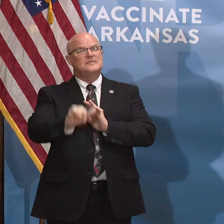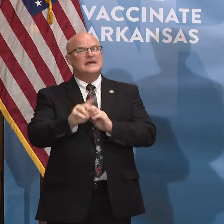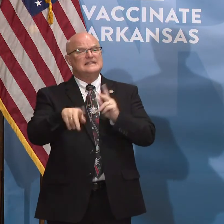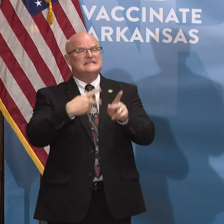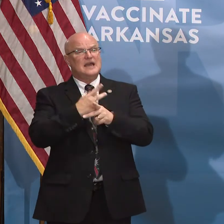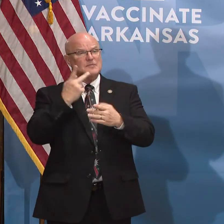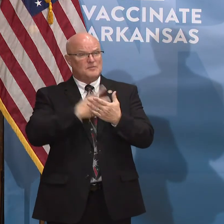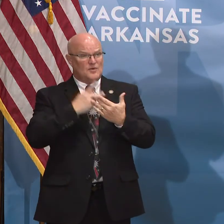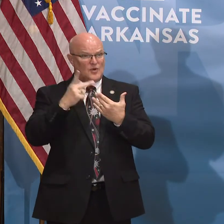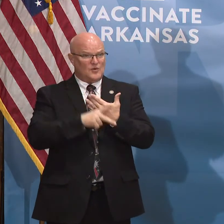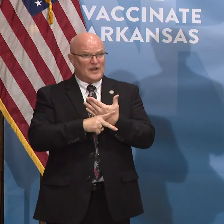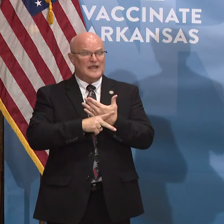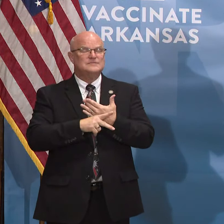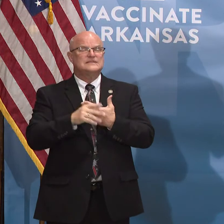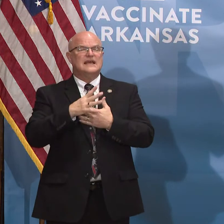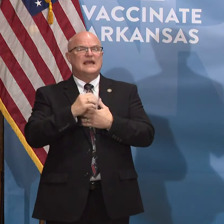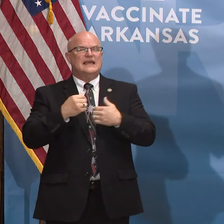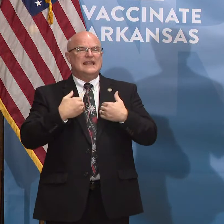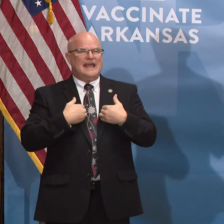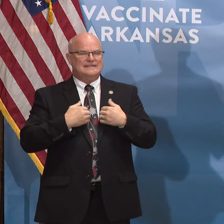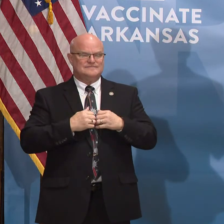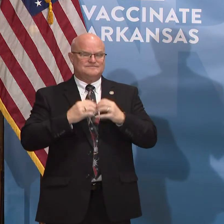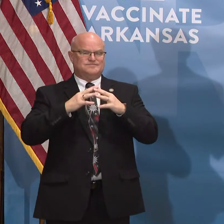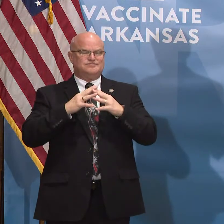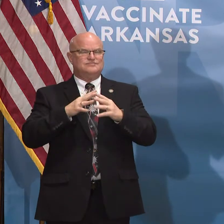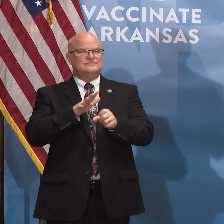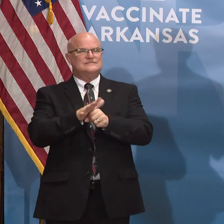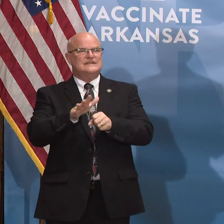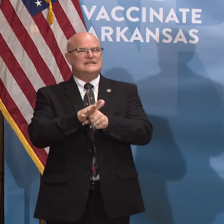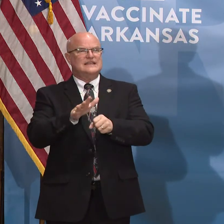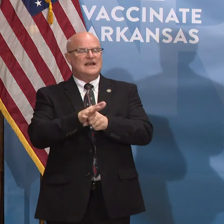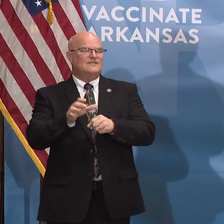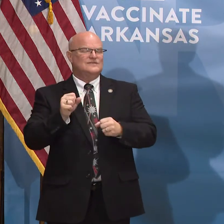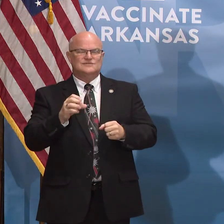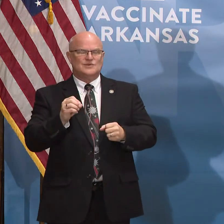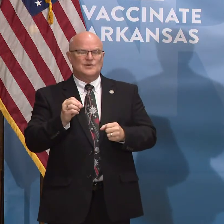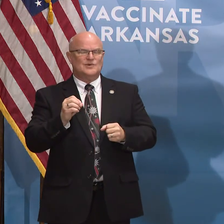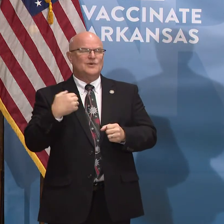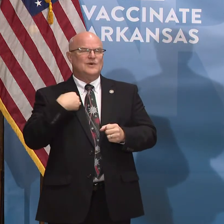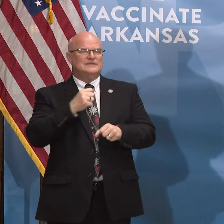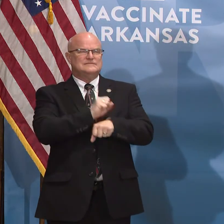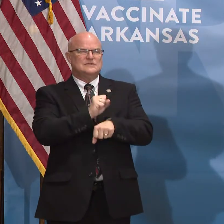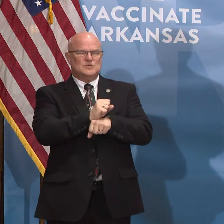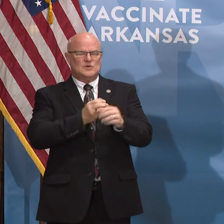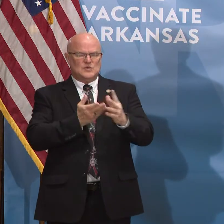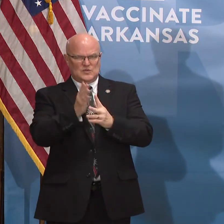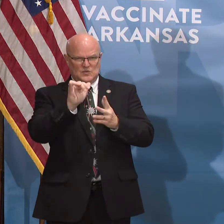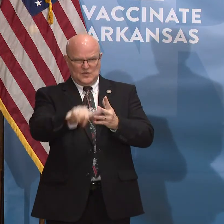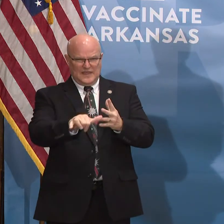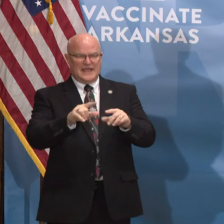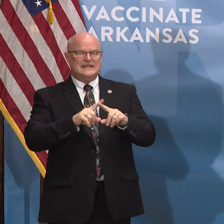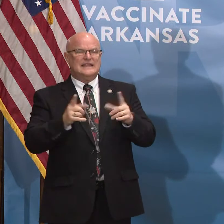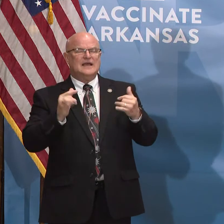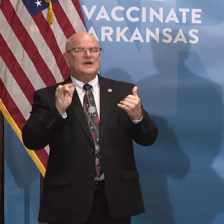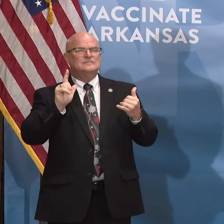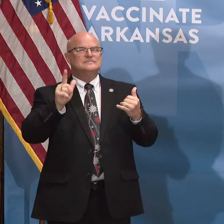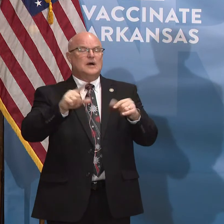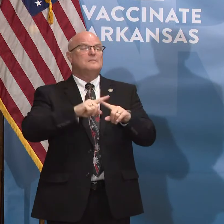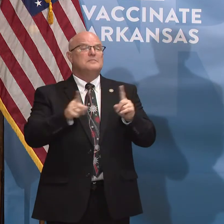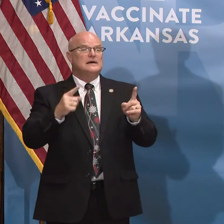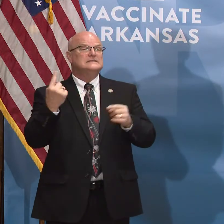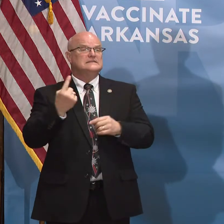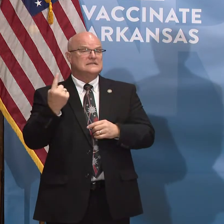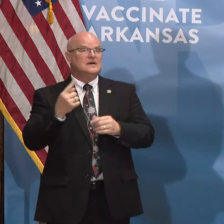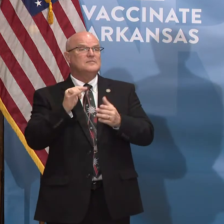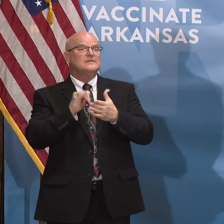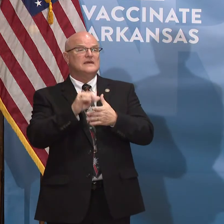of programs and initiatives and to have adequate supply of those tests. So we'll have to work through that, but that is